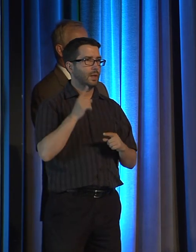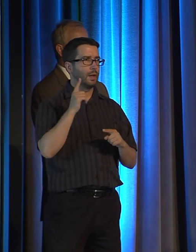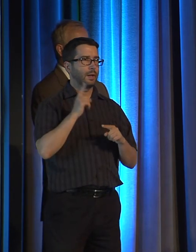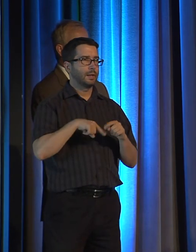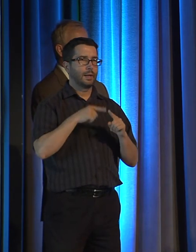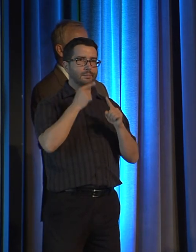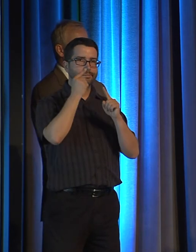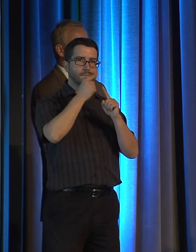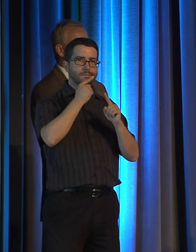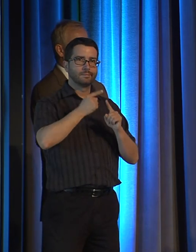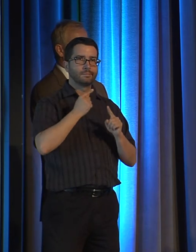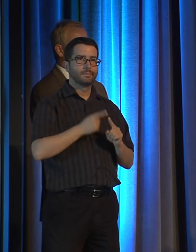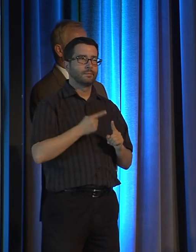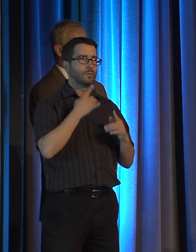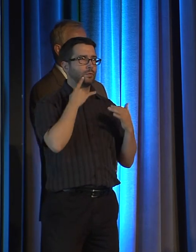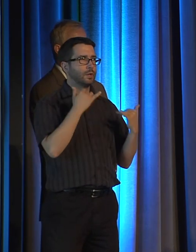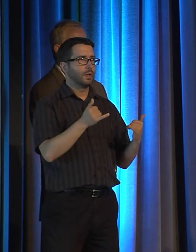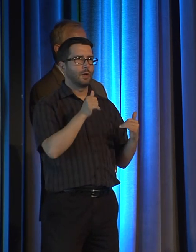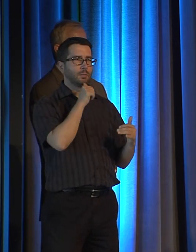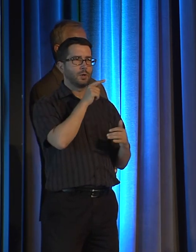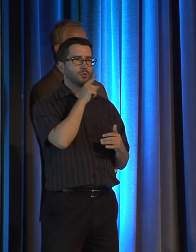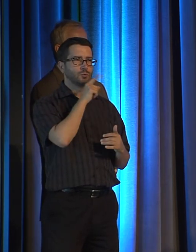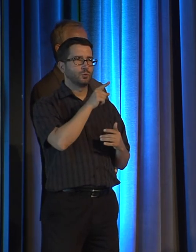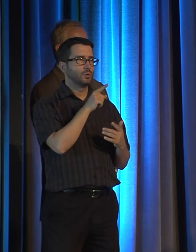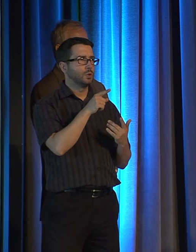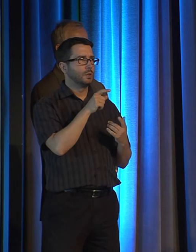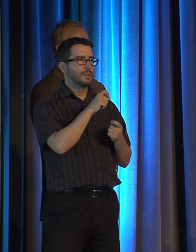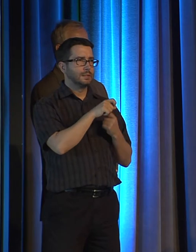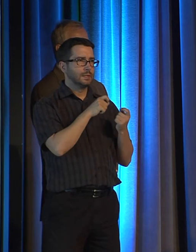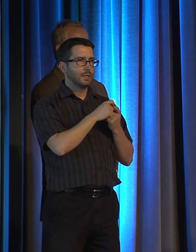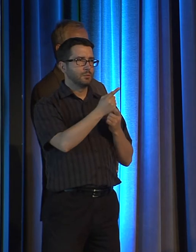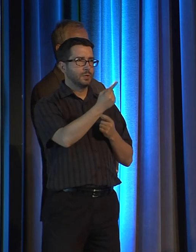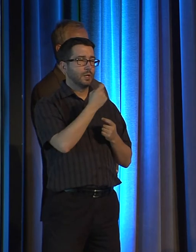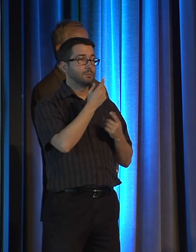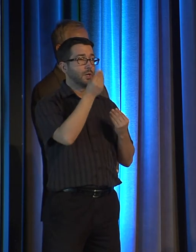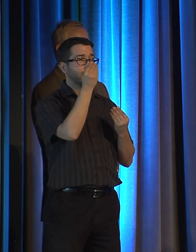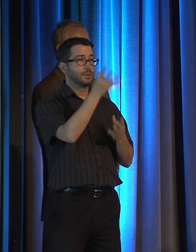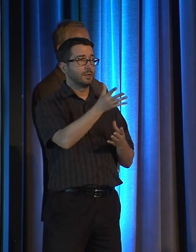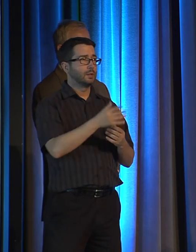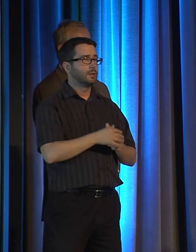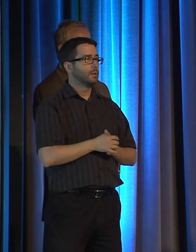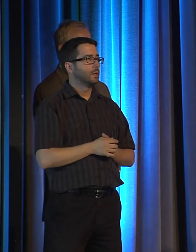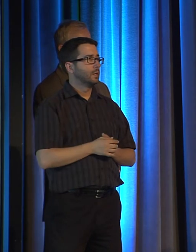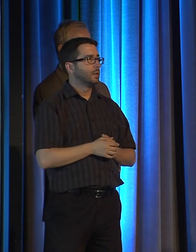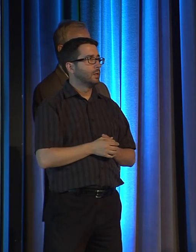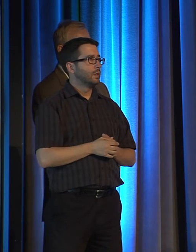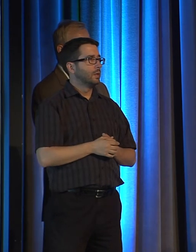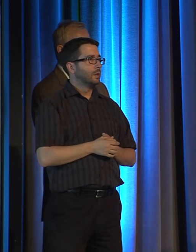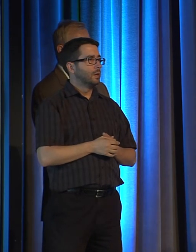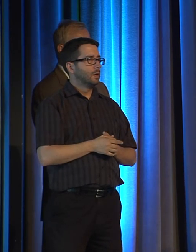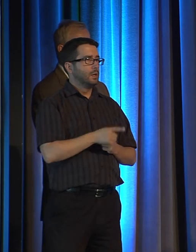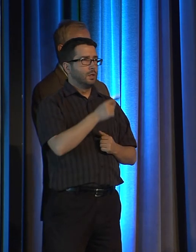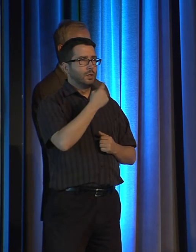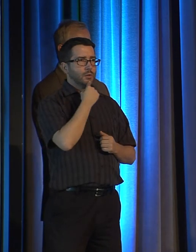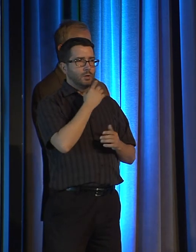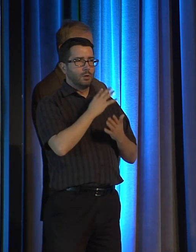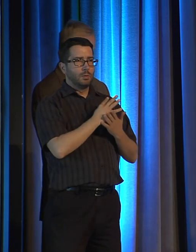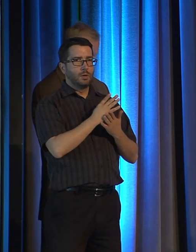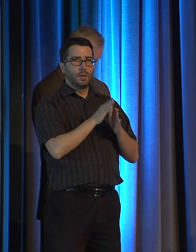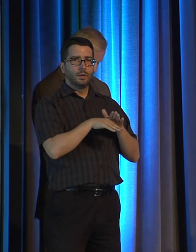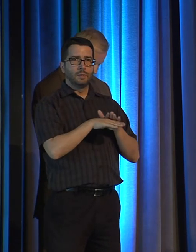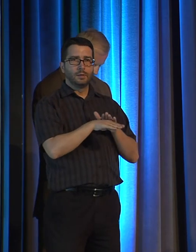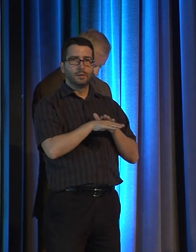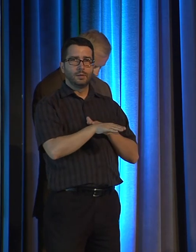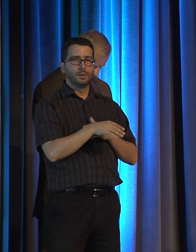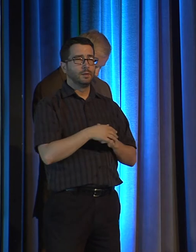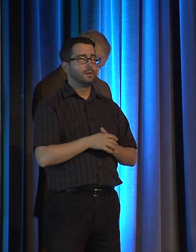now because I'm not really sure exactly what you're asking of me. Well, so what I can say to you is one of the things, so you mentioned access. So one of the